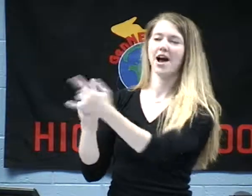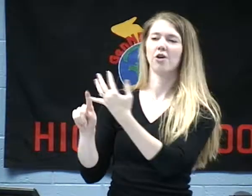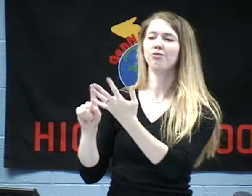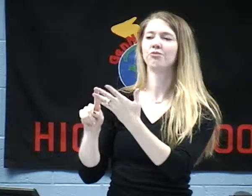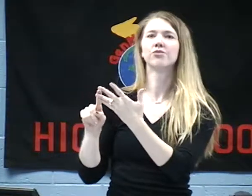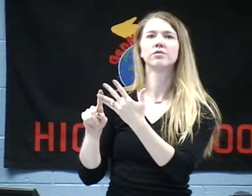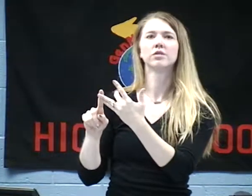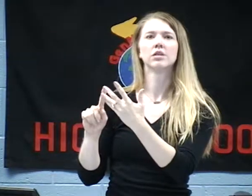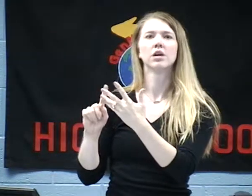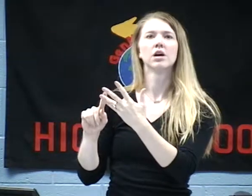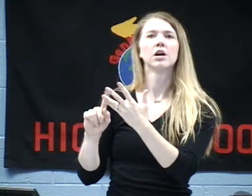noun.